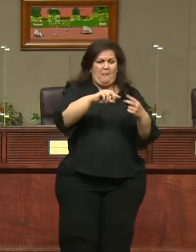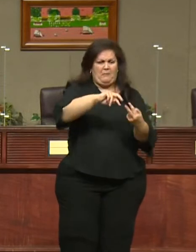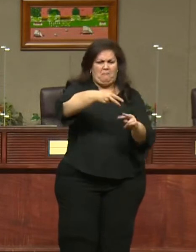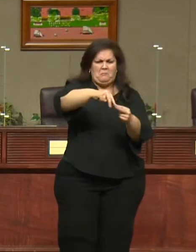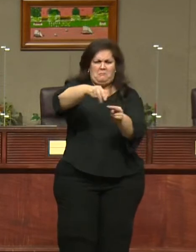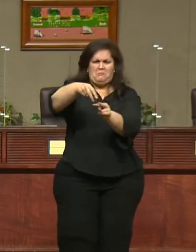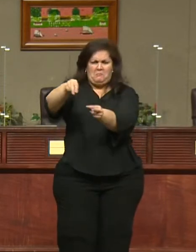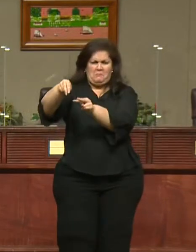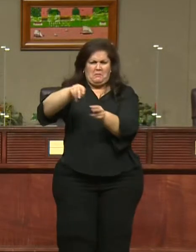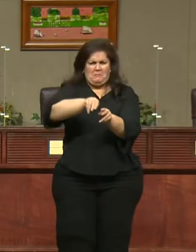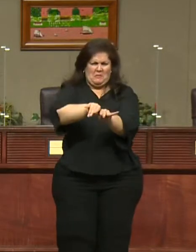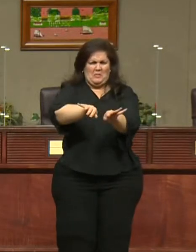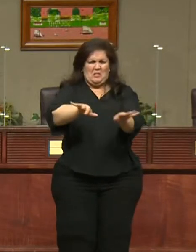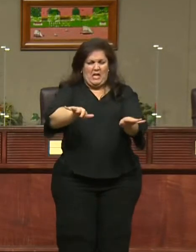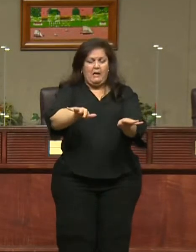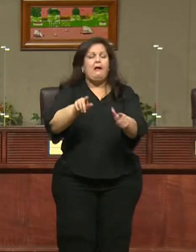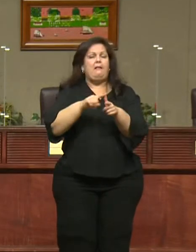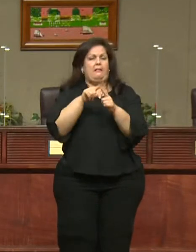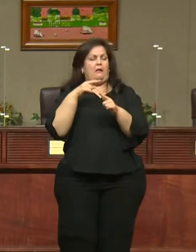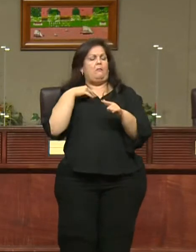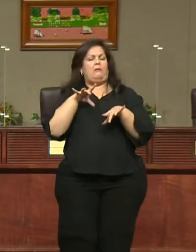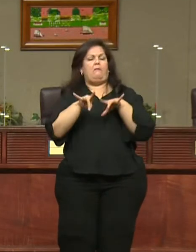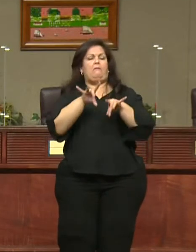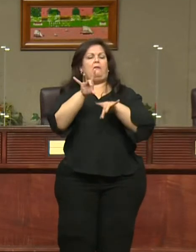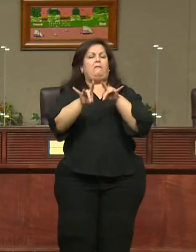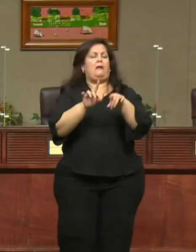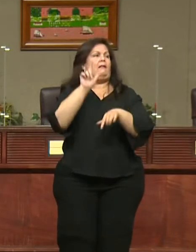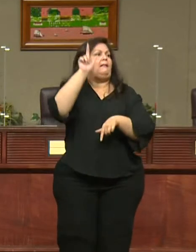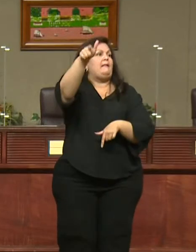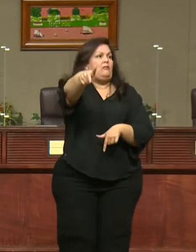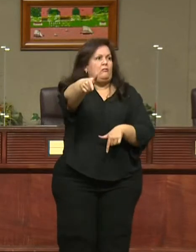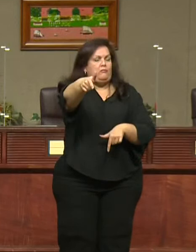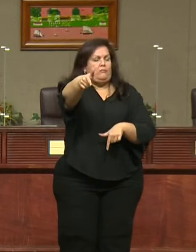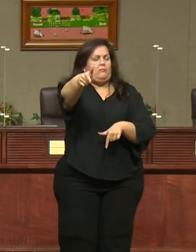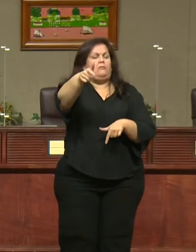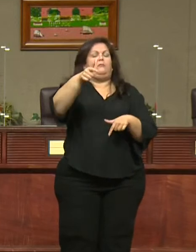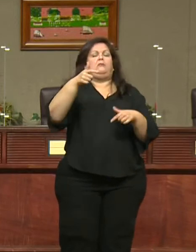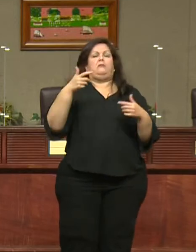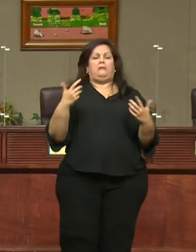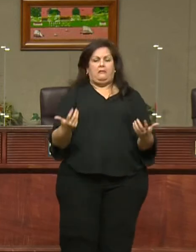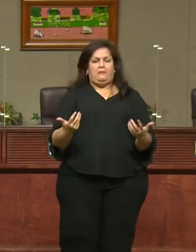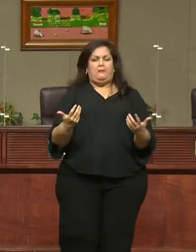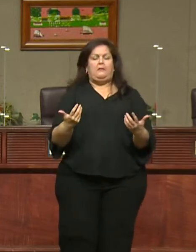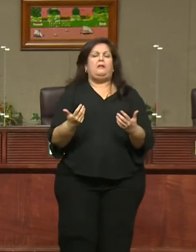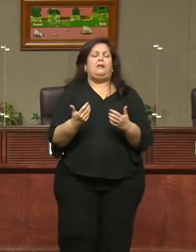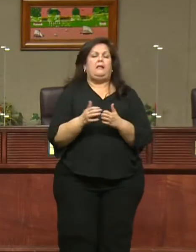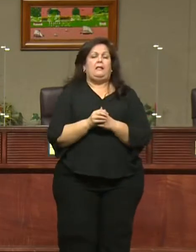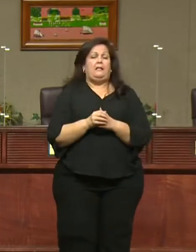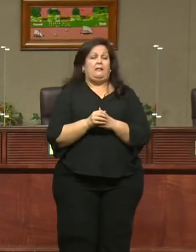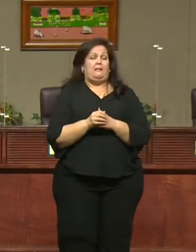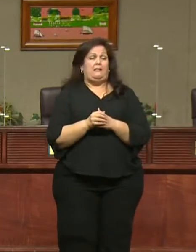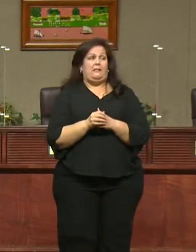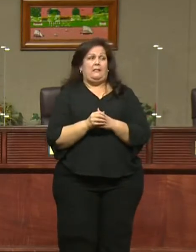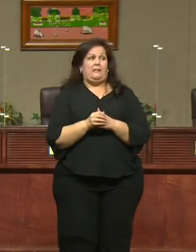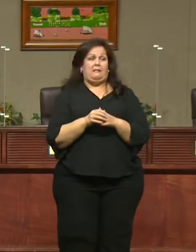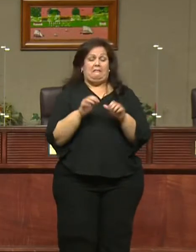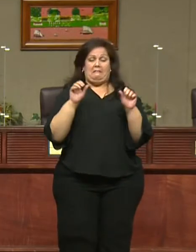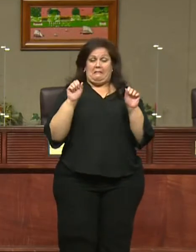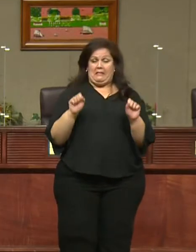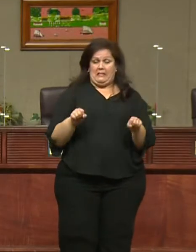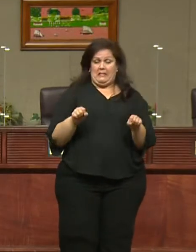advance. And part of the issue and part of the question is, can a more